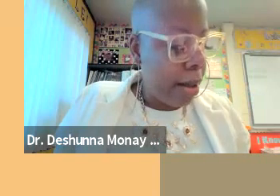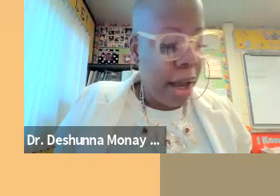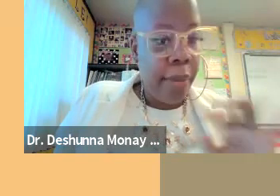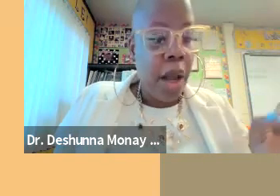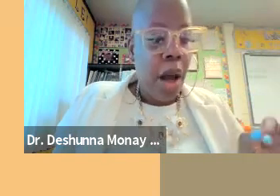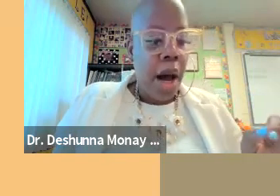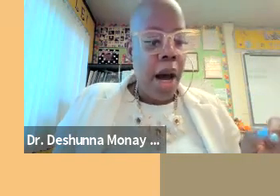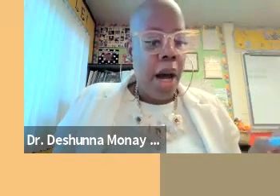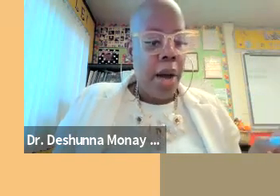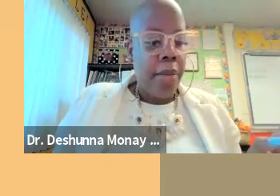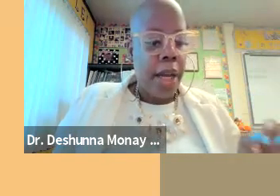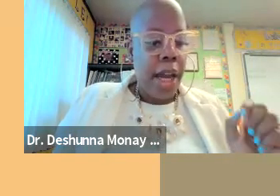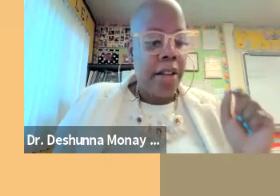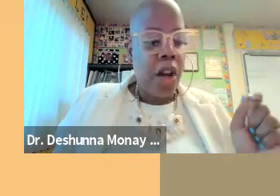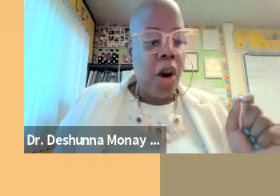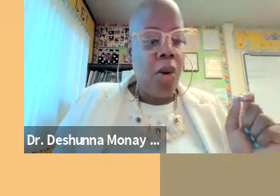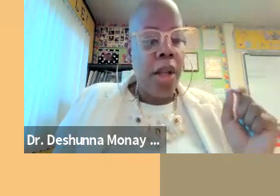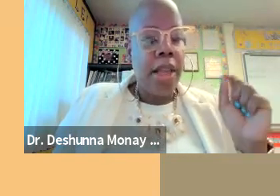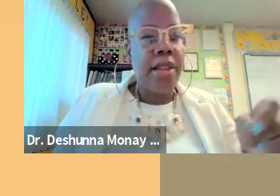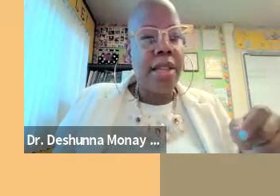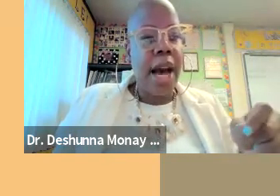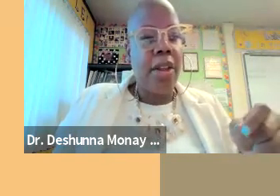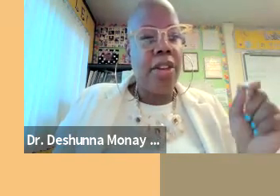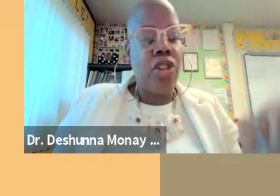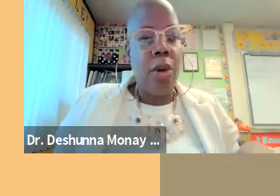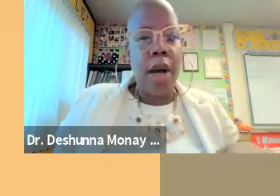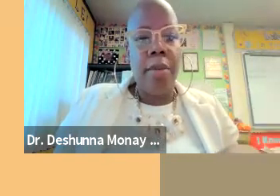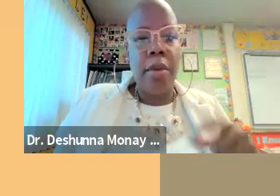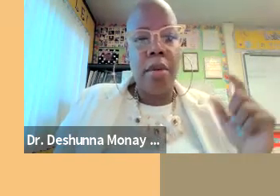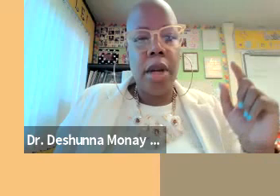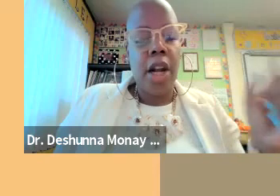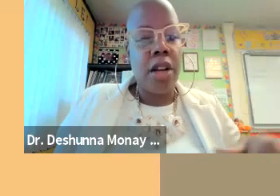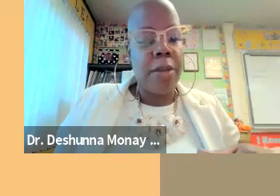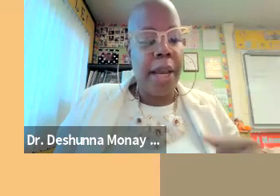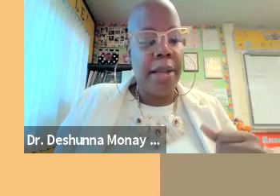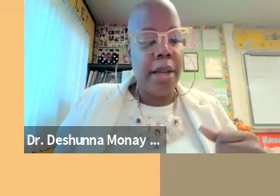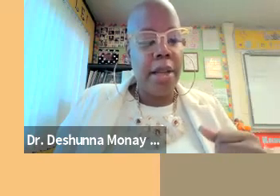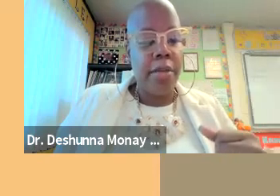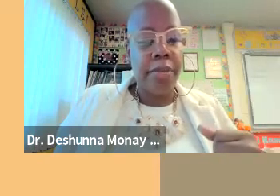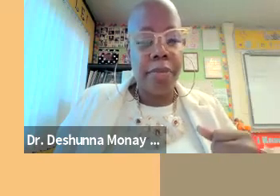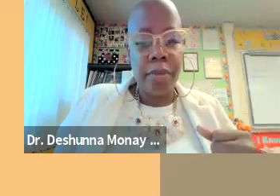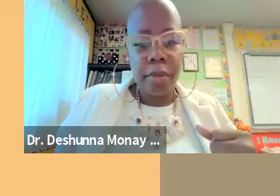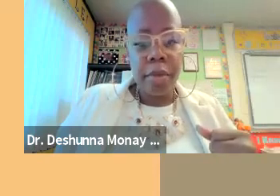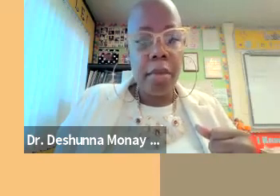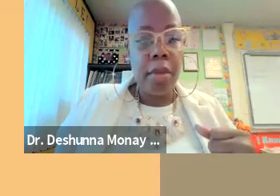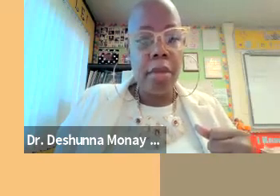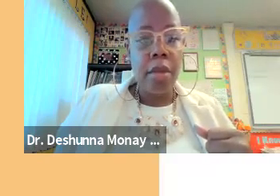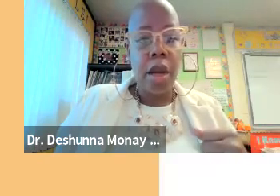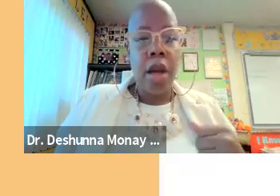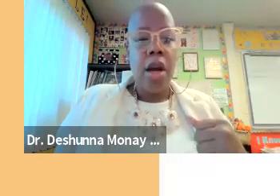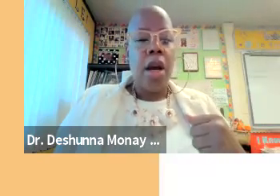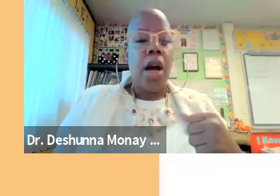Sorry about that. And so this is how they show up in our spaces.